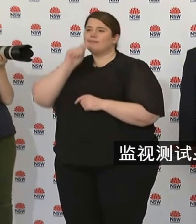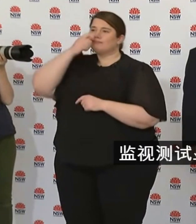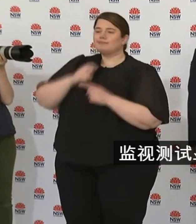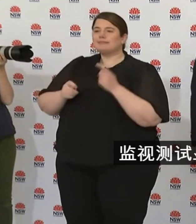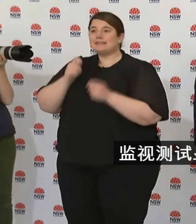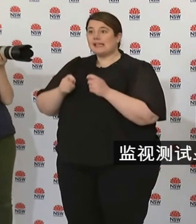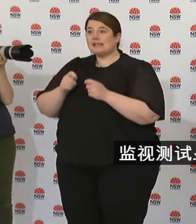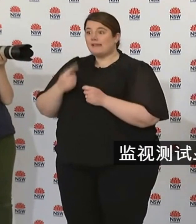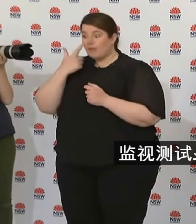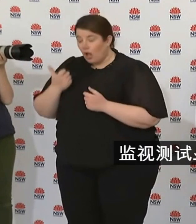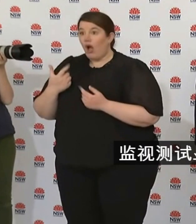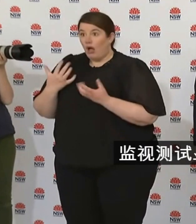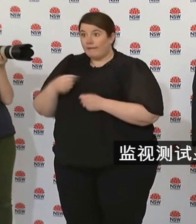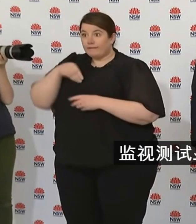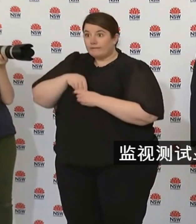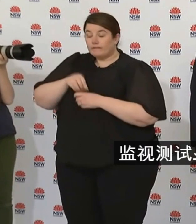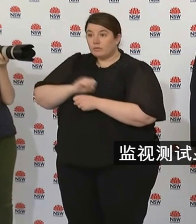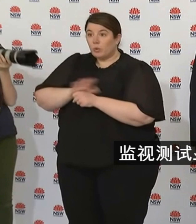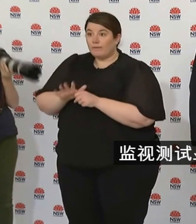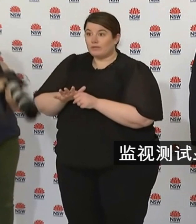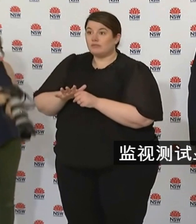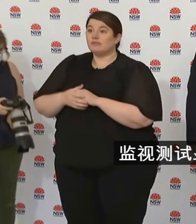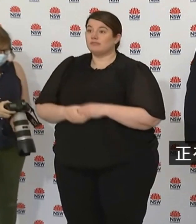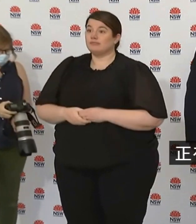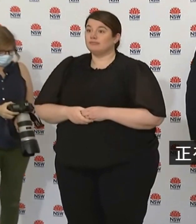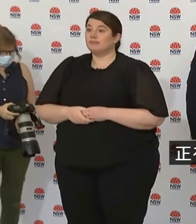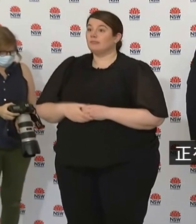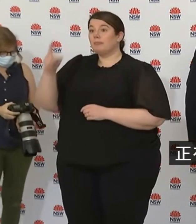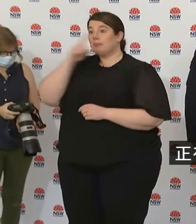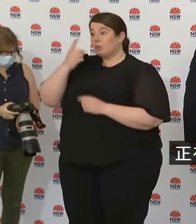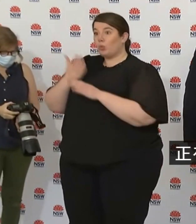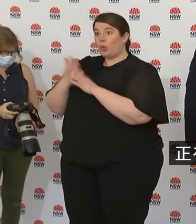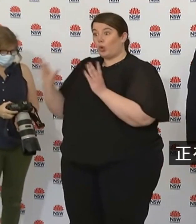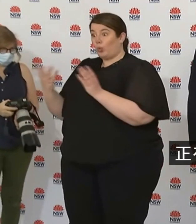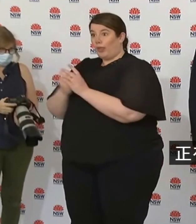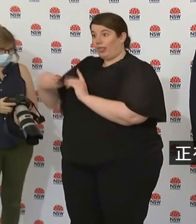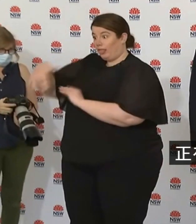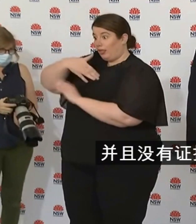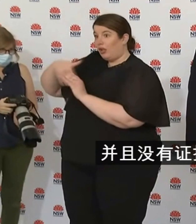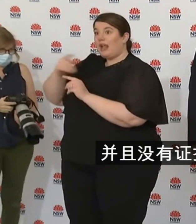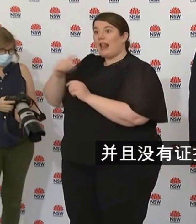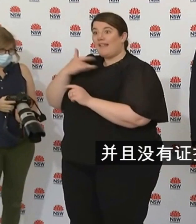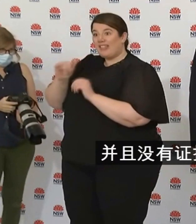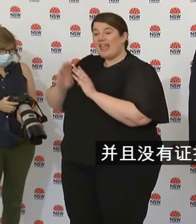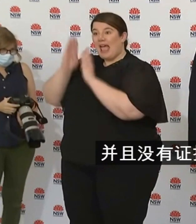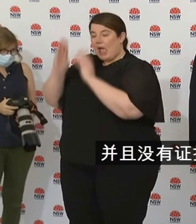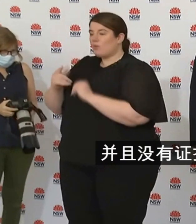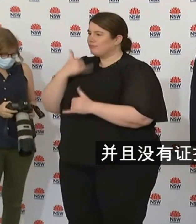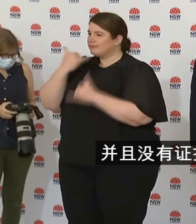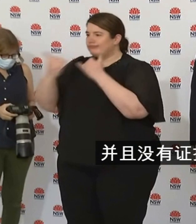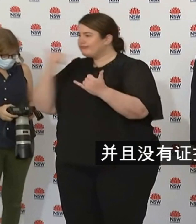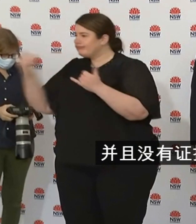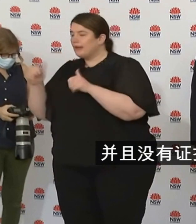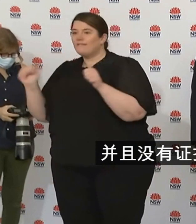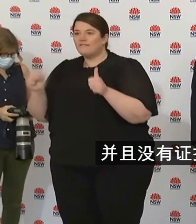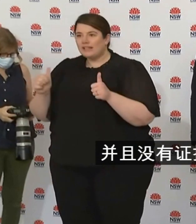test. Now, obviously, all close contacts and casual contacts are being identified and contacted, and there's been no evidence of